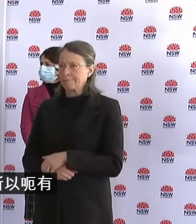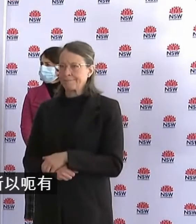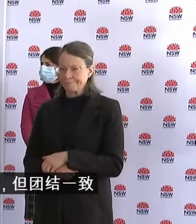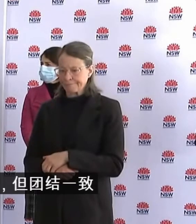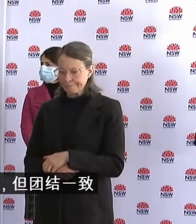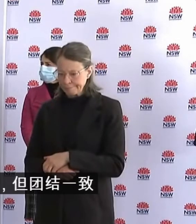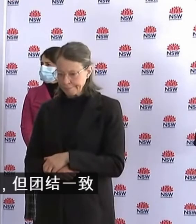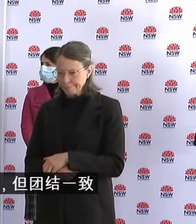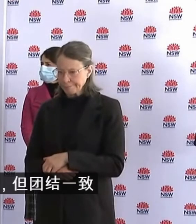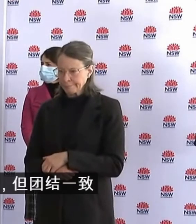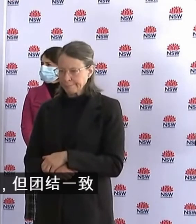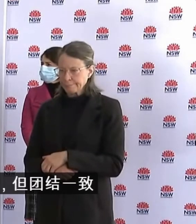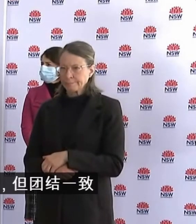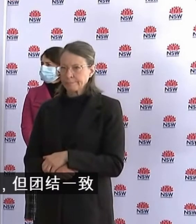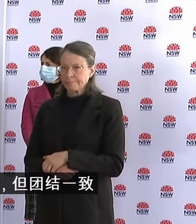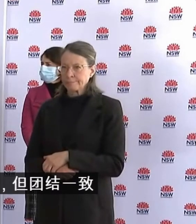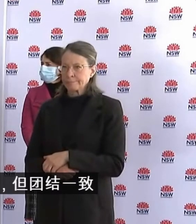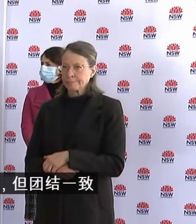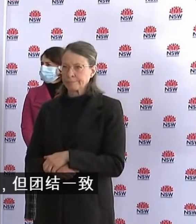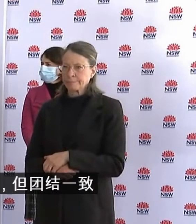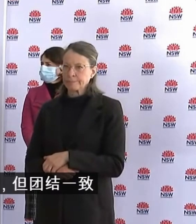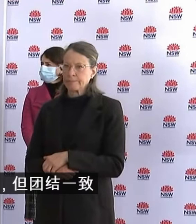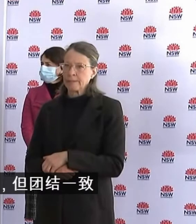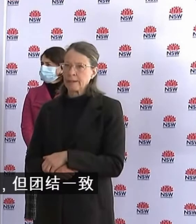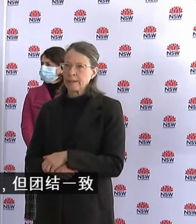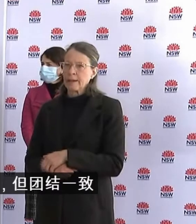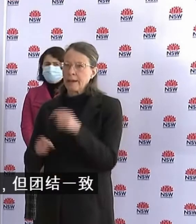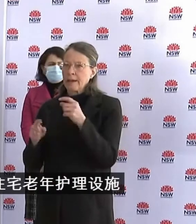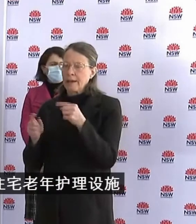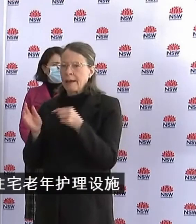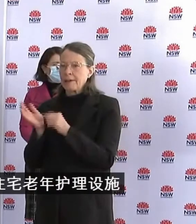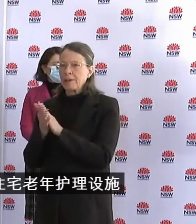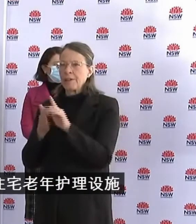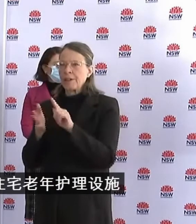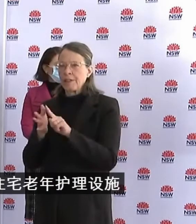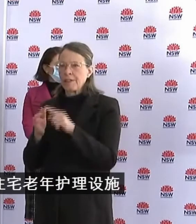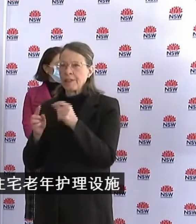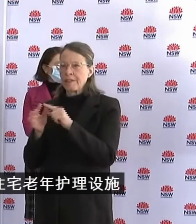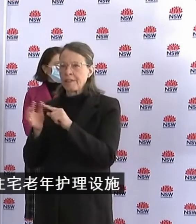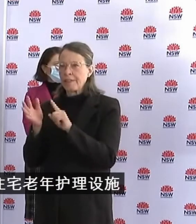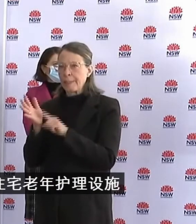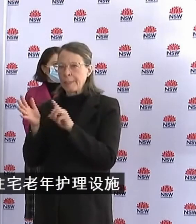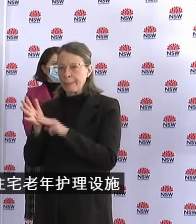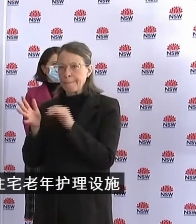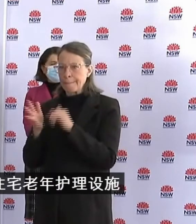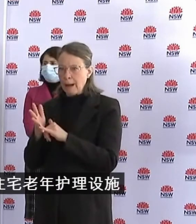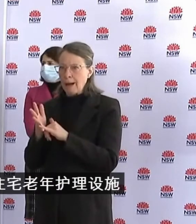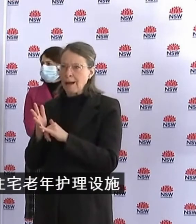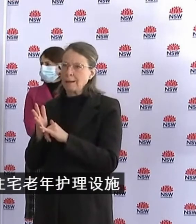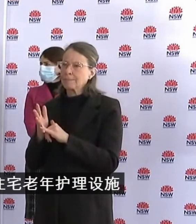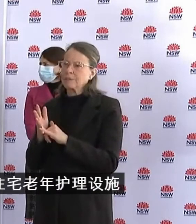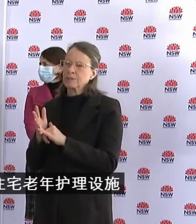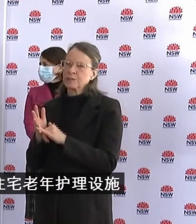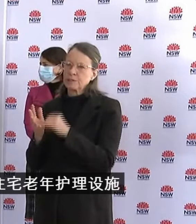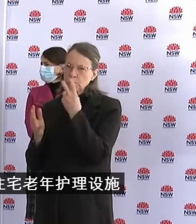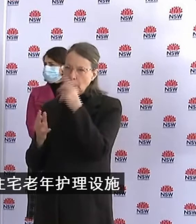There's been an outbreak at the aged care, at the Palm, in 2 aged care facilities, the Palm Residential